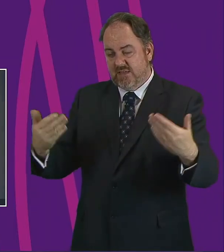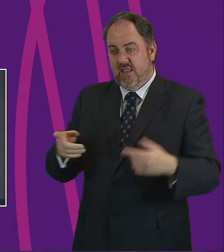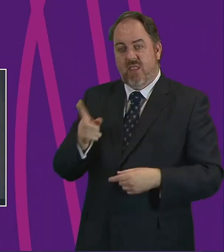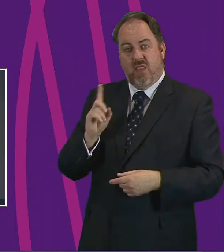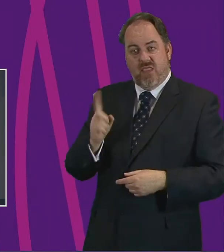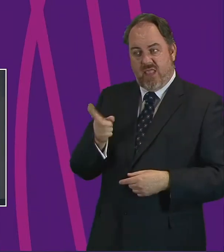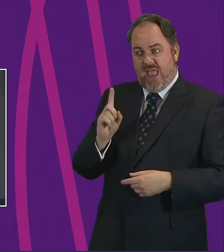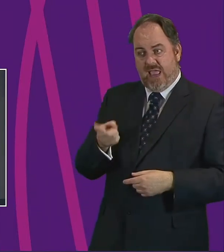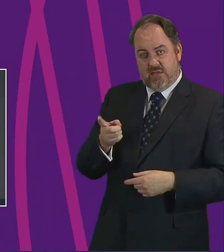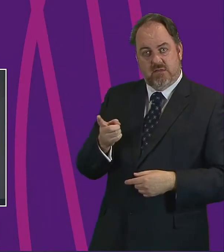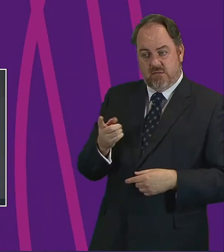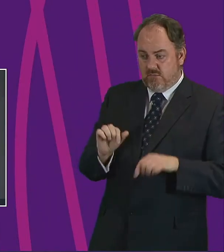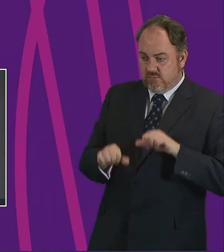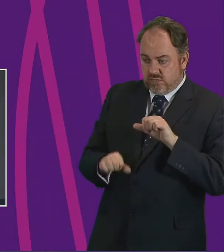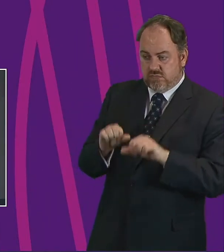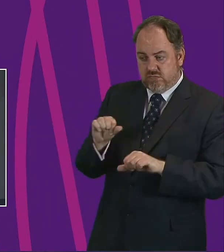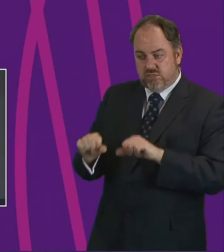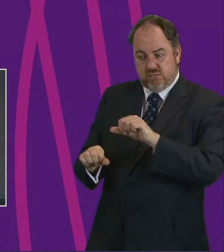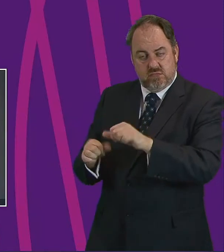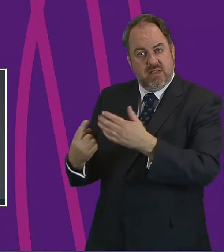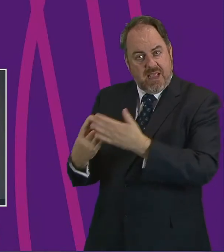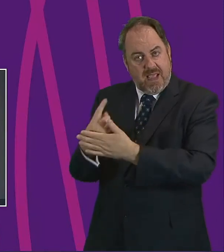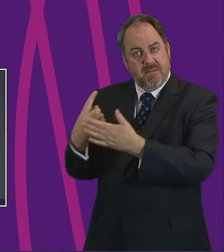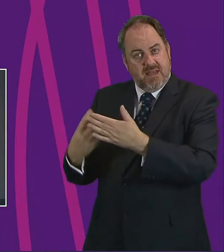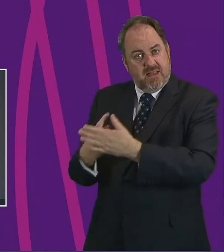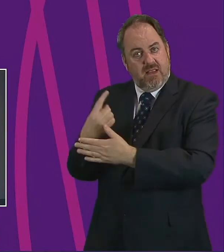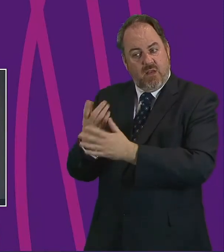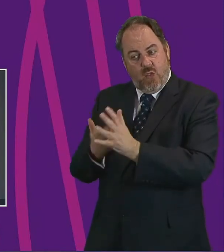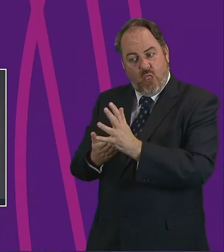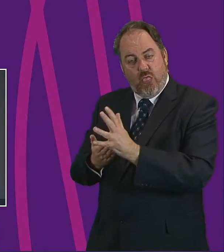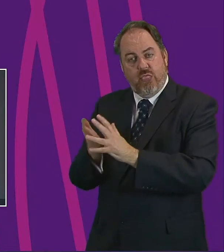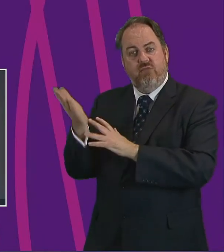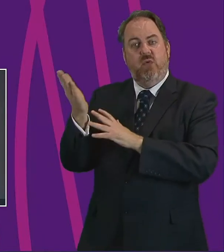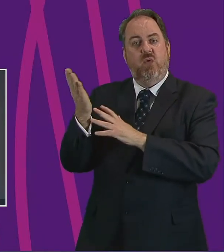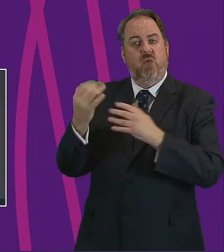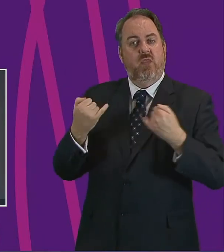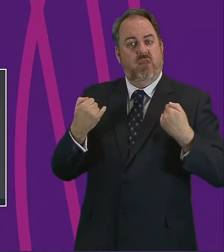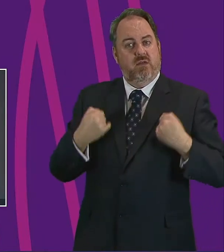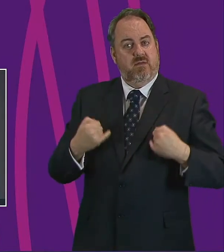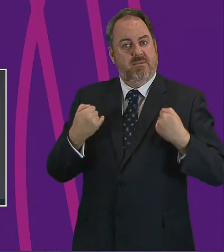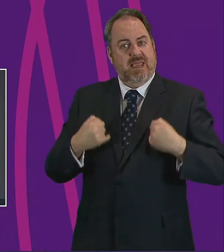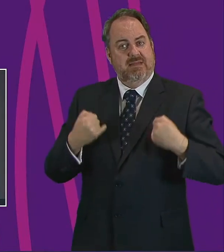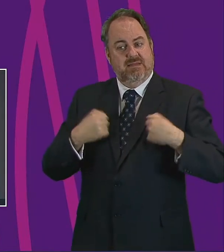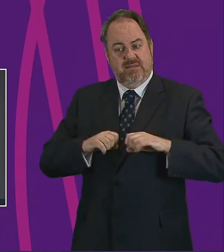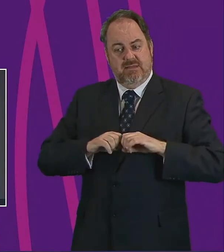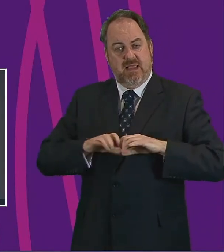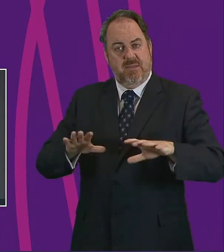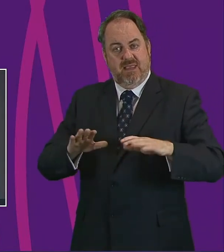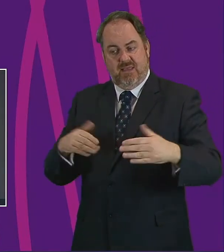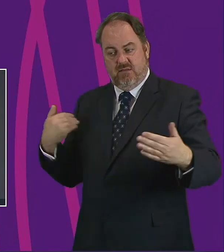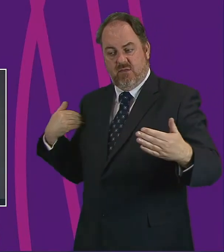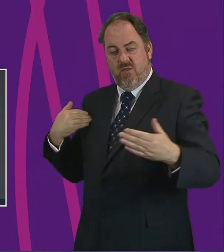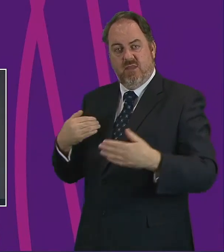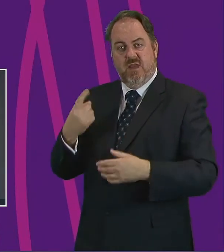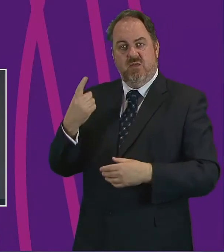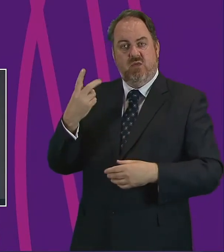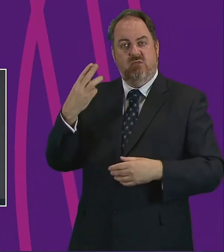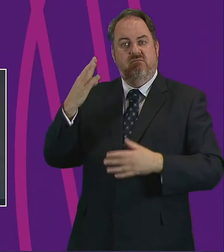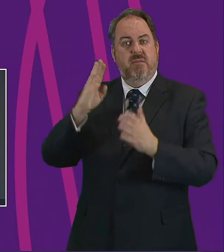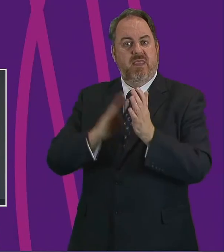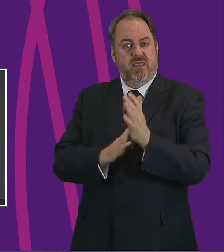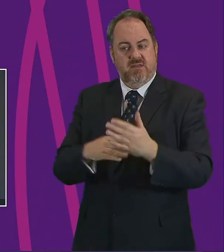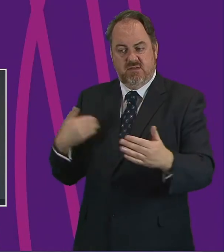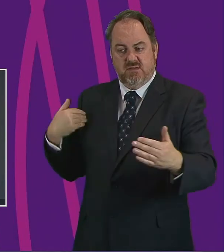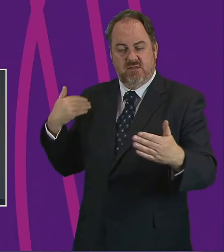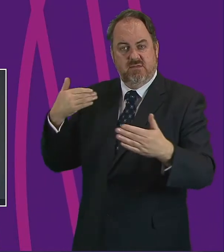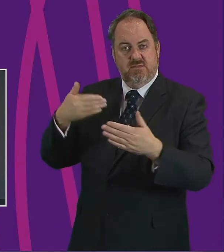broadly consistent throughout the pandemic. And I pay tribute to local authorities for the effectiveness of that contact. But